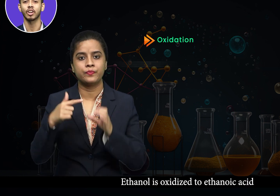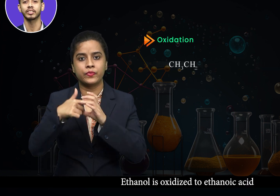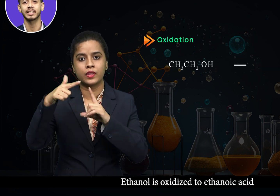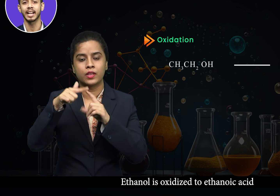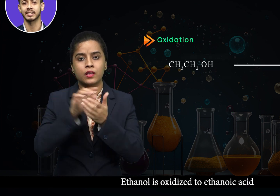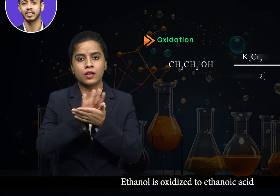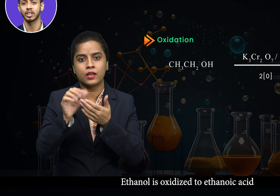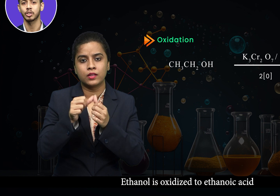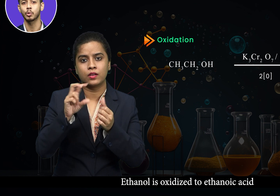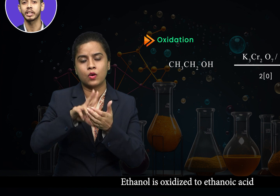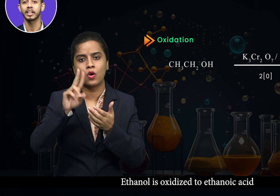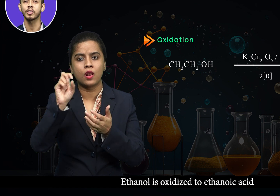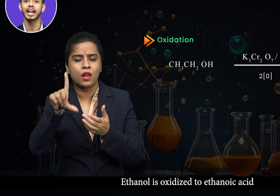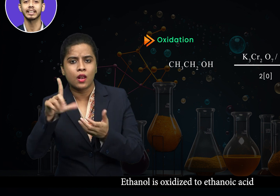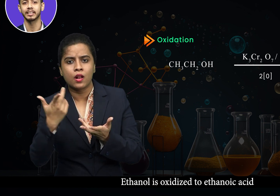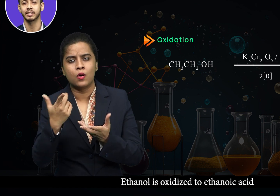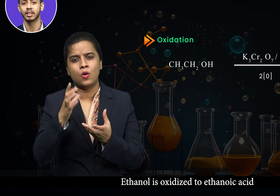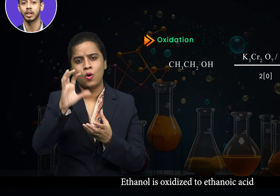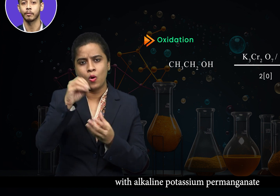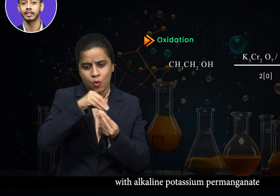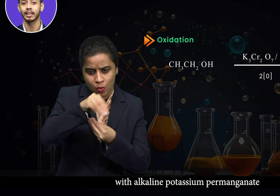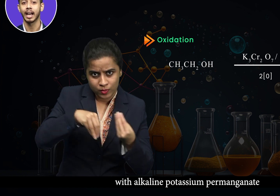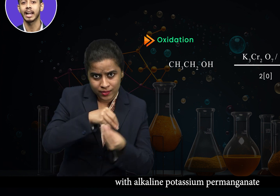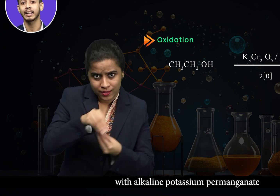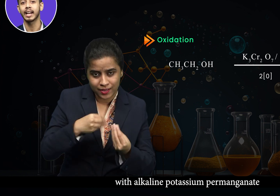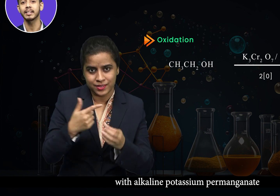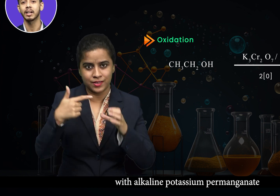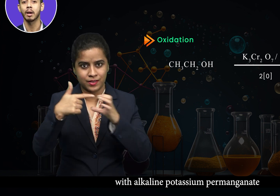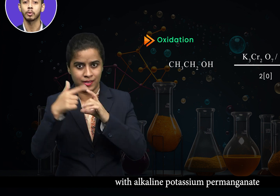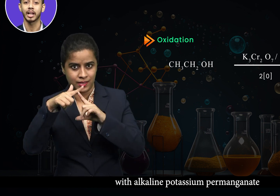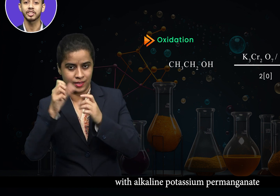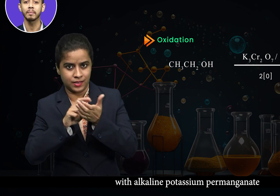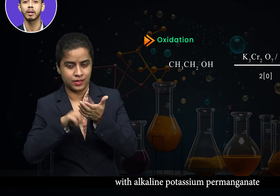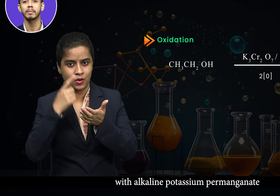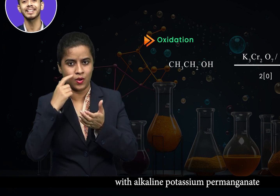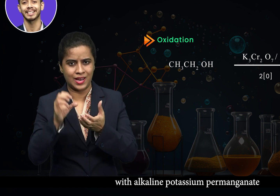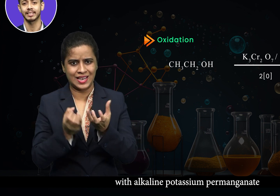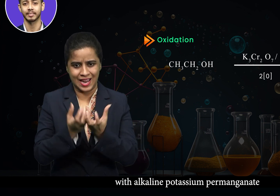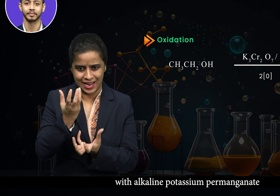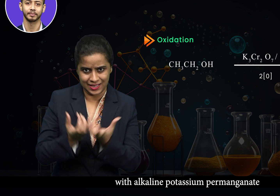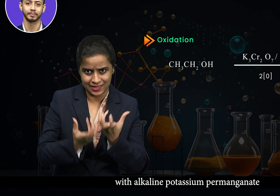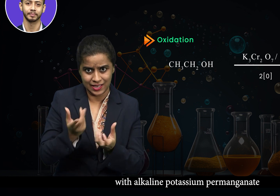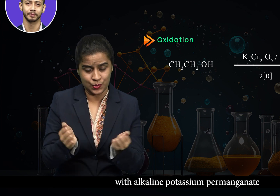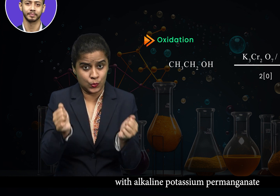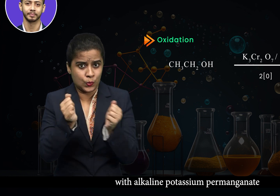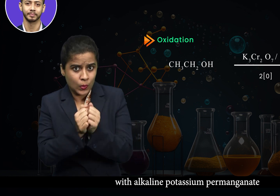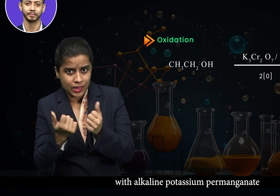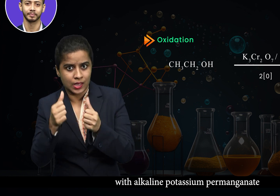Ethanol is oxidized to ethanoic acid with alkaline potassium permanganate